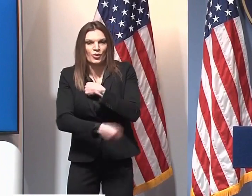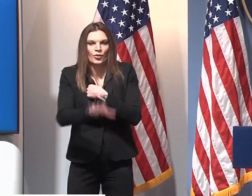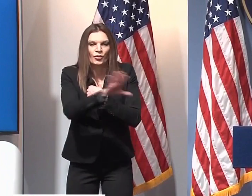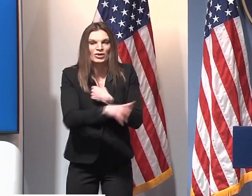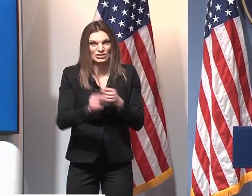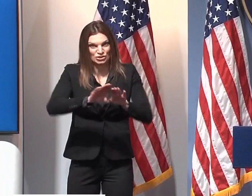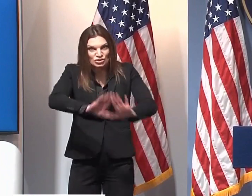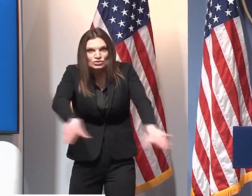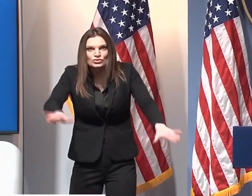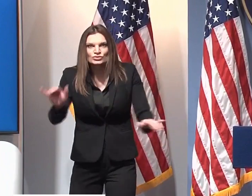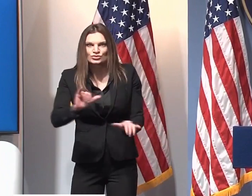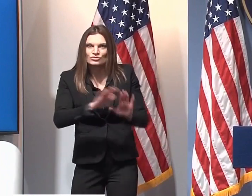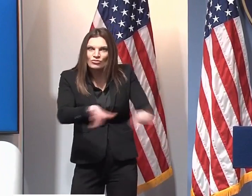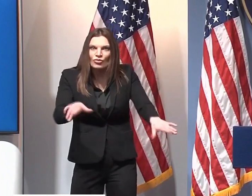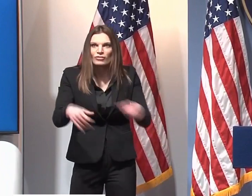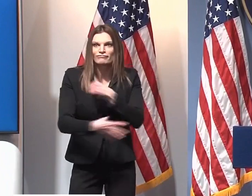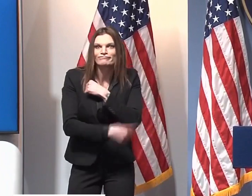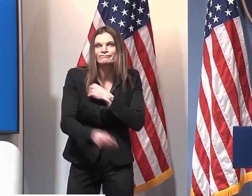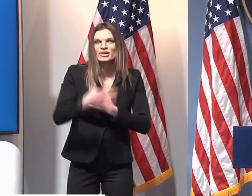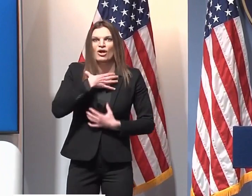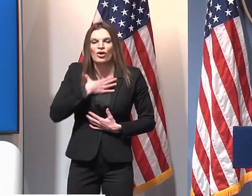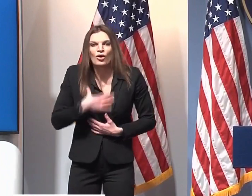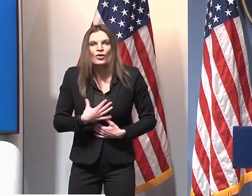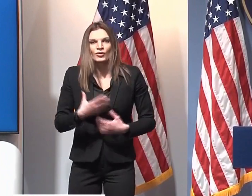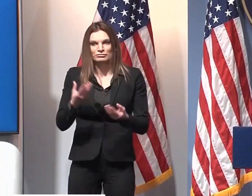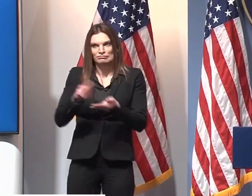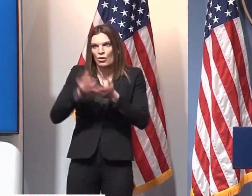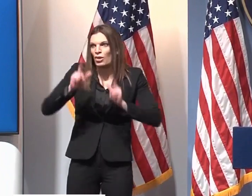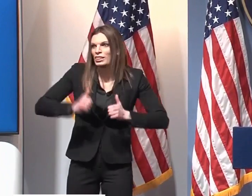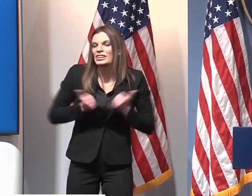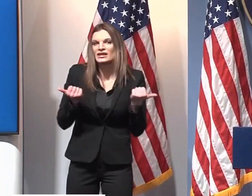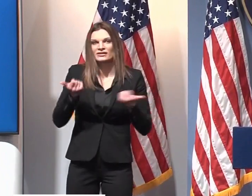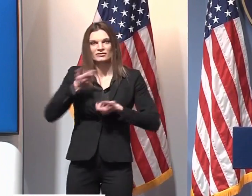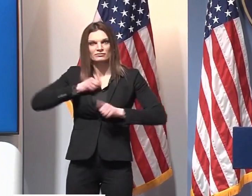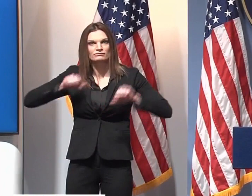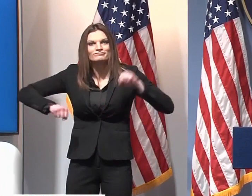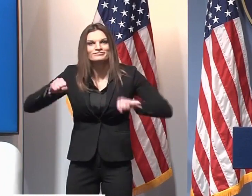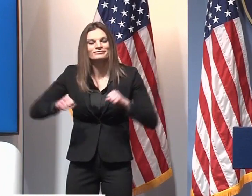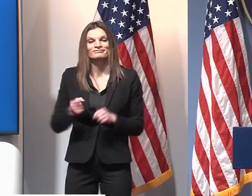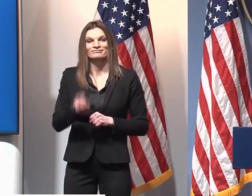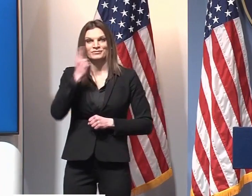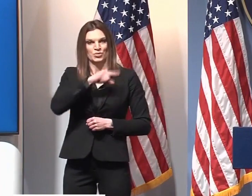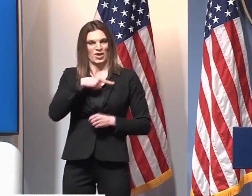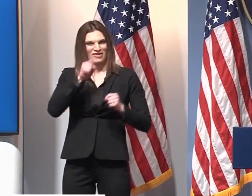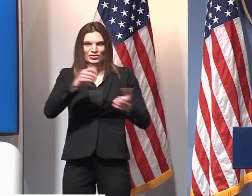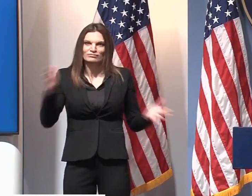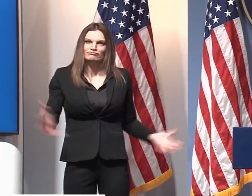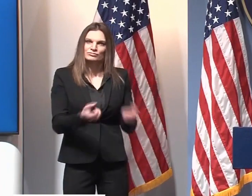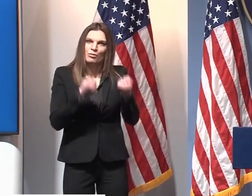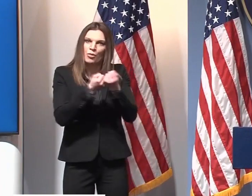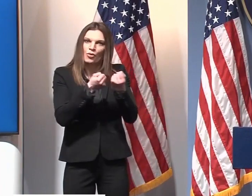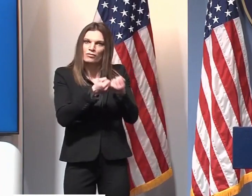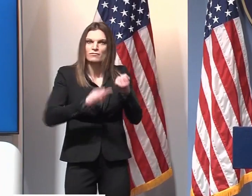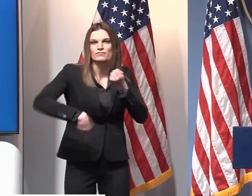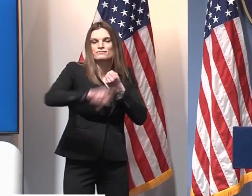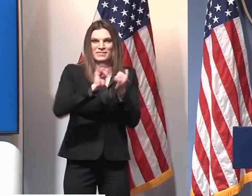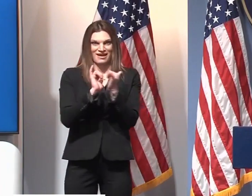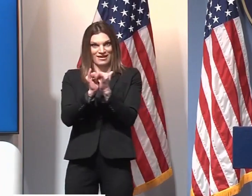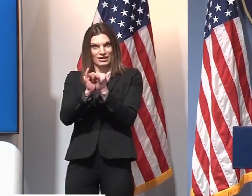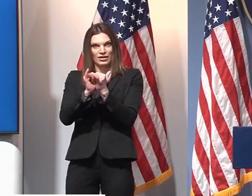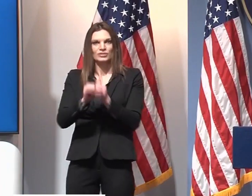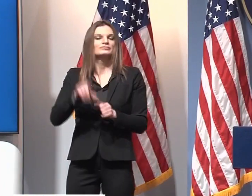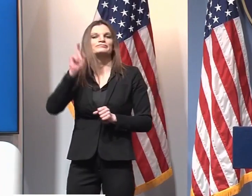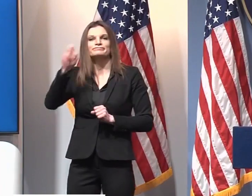children. Lifting them out of poverty will require bold new initiatives, expanded policies, and